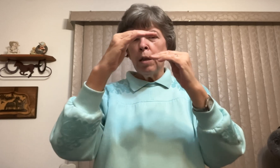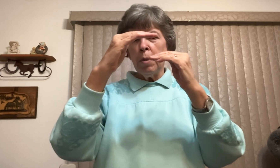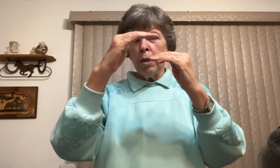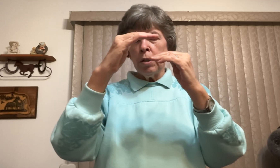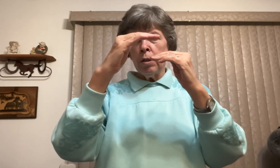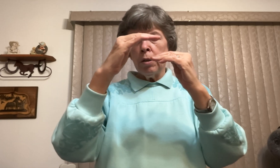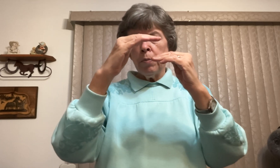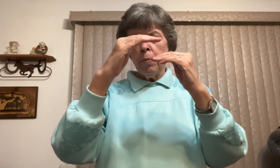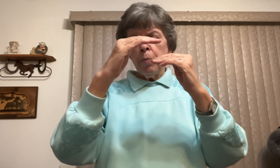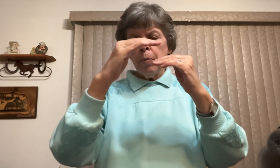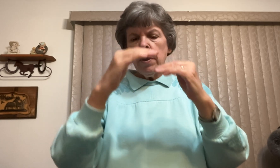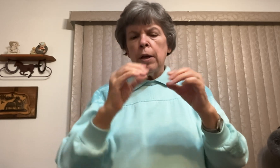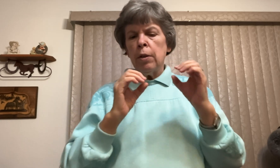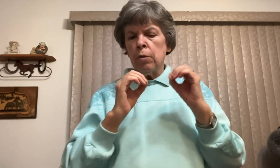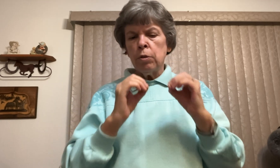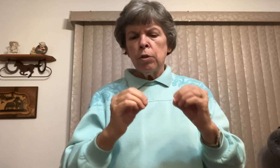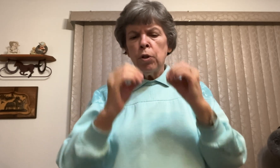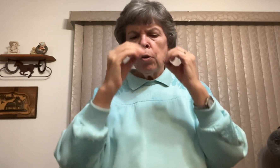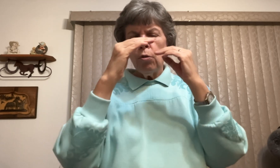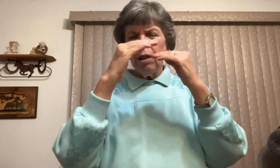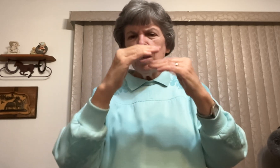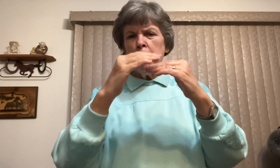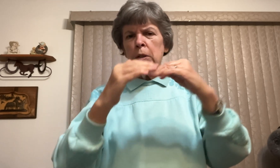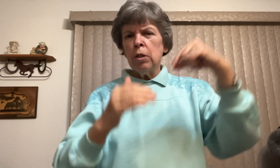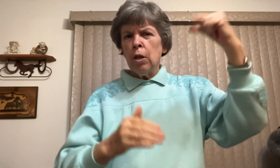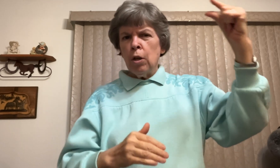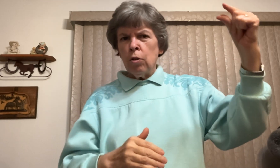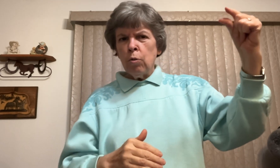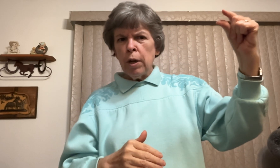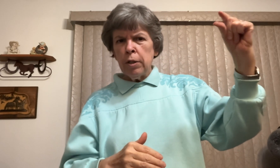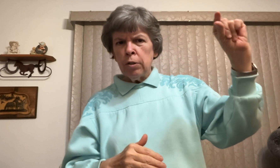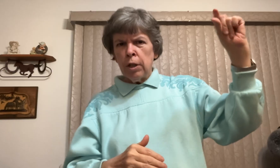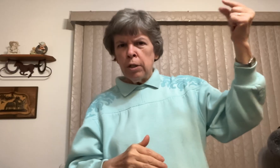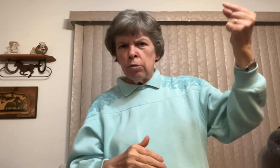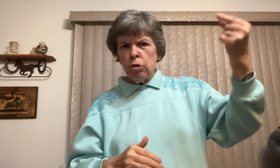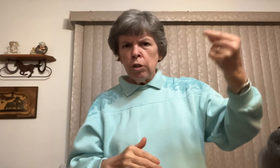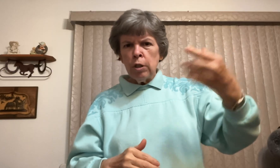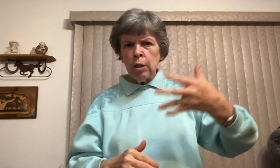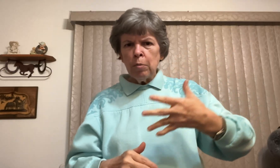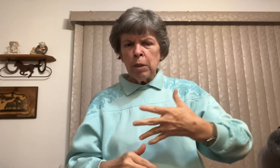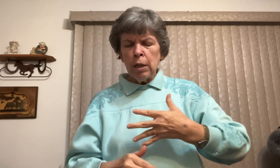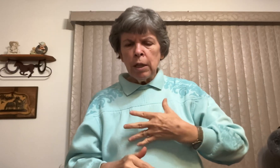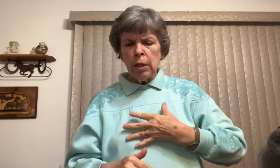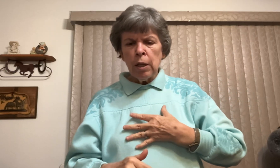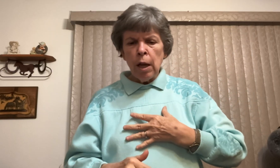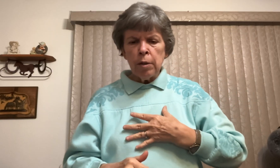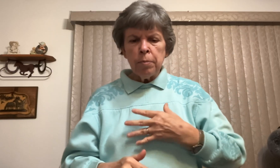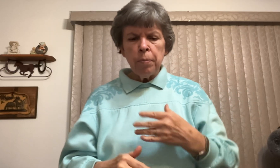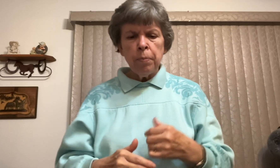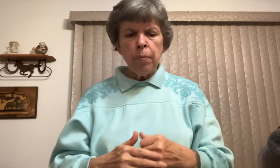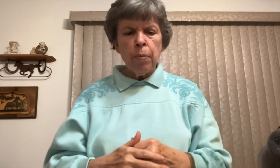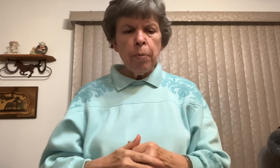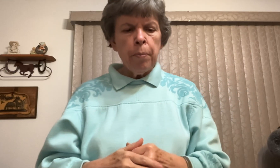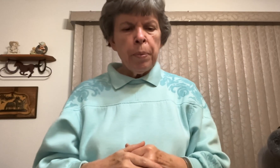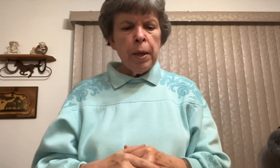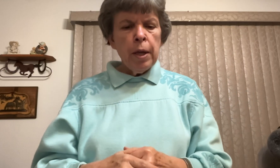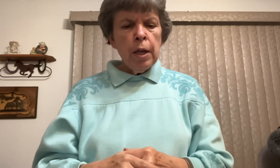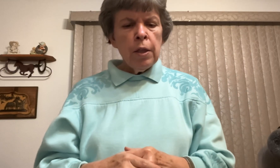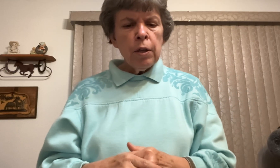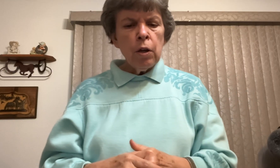limit. There's no limit. Grace, take your G and come down like that. The God